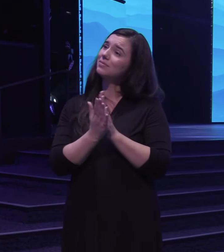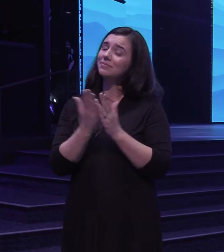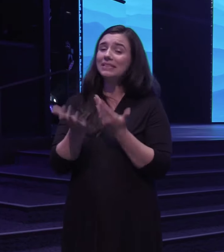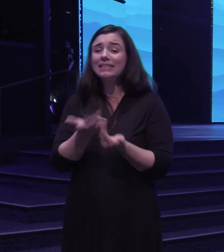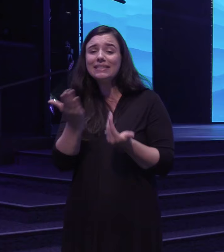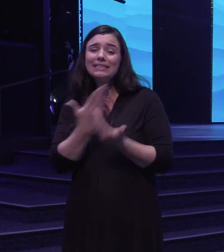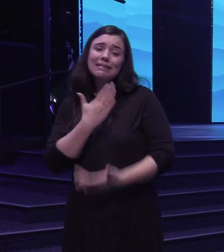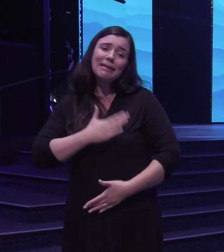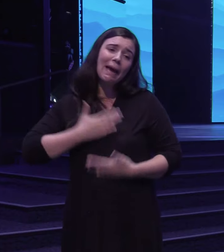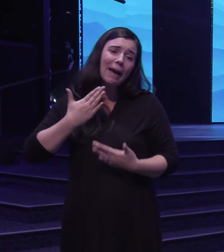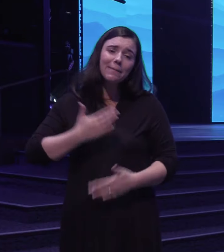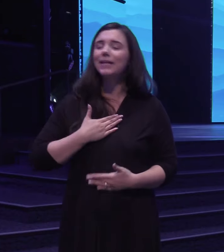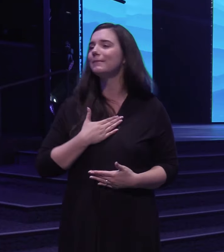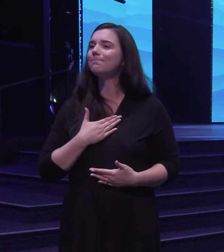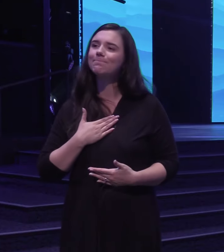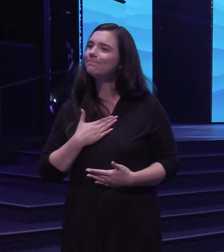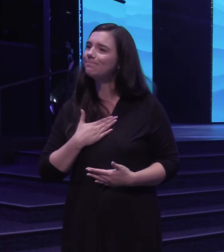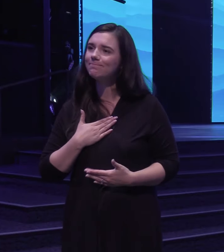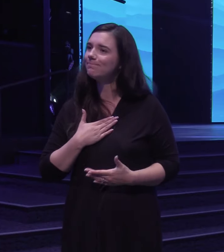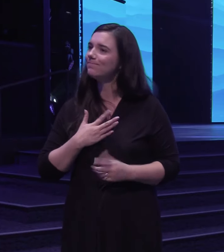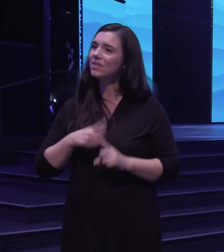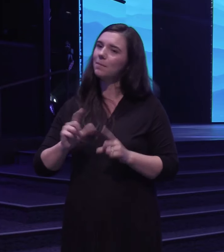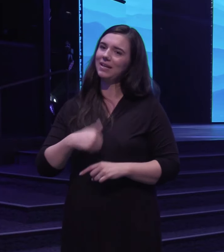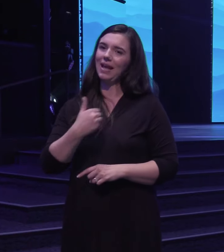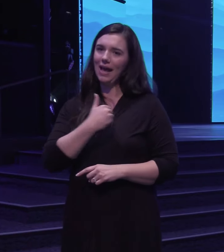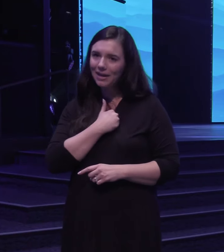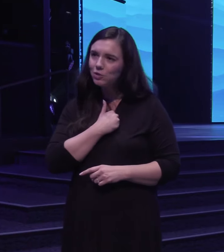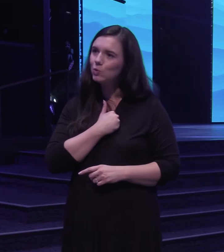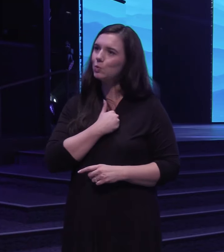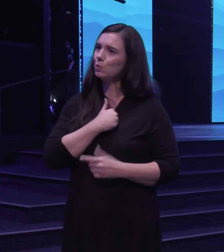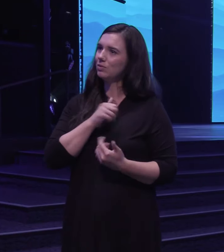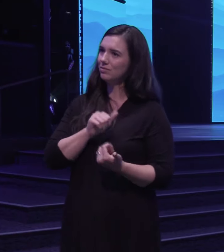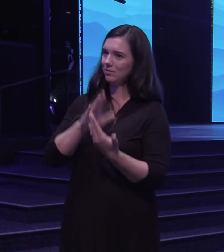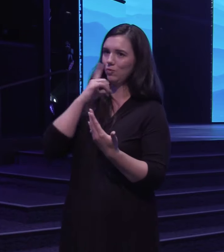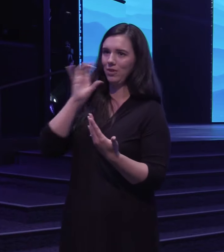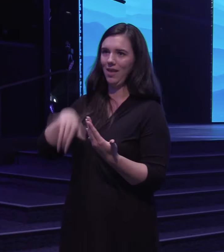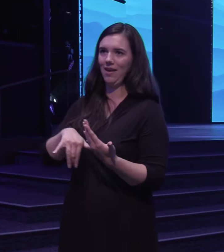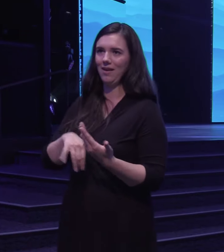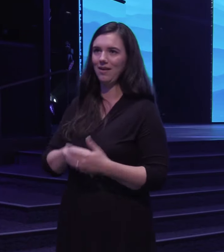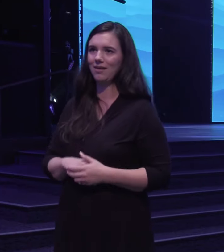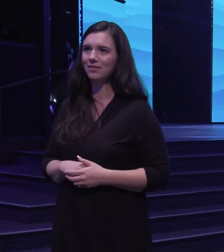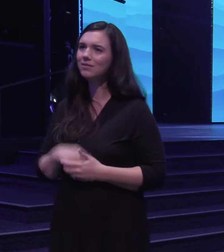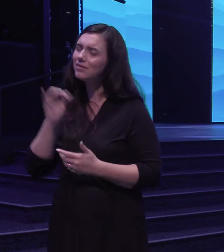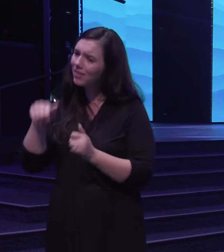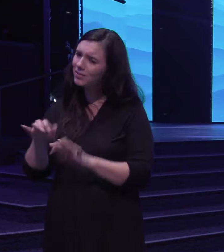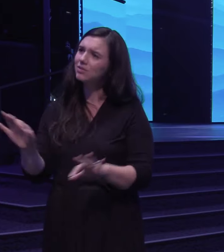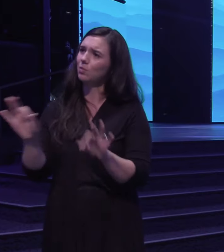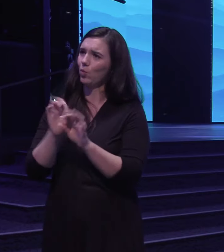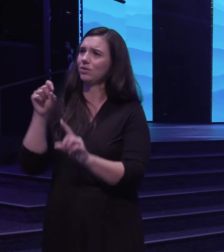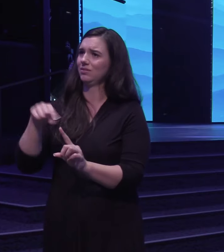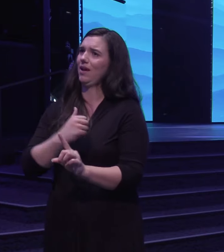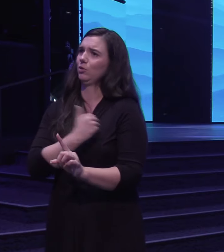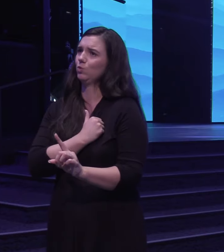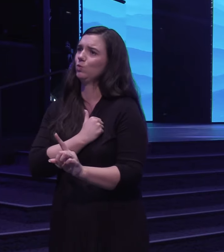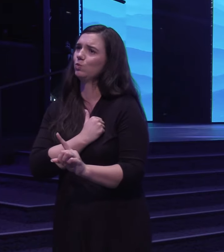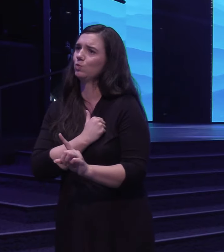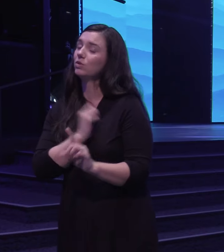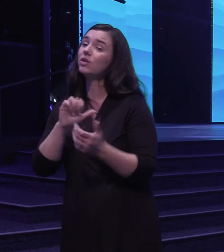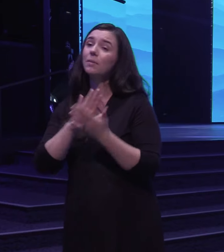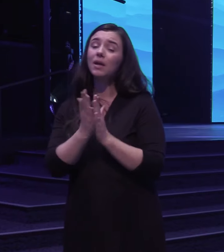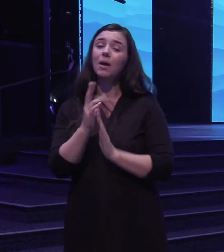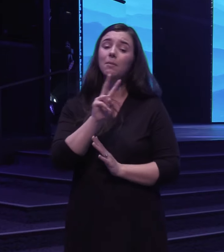cherries, but it's the attitude that you take toward it that makes the difference. You can